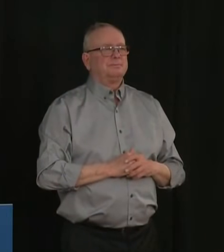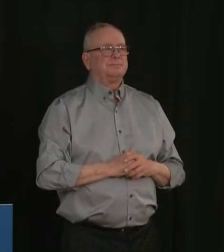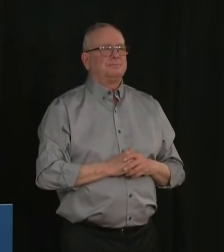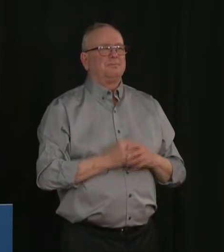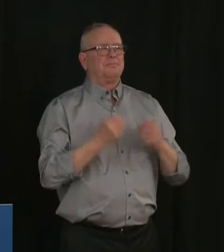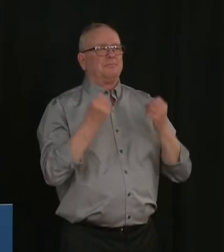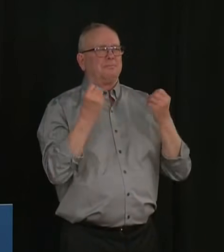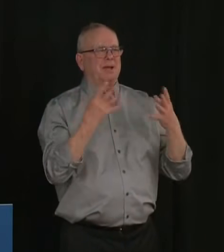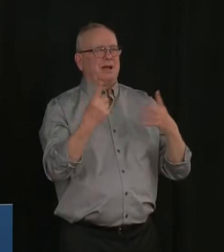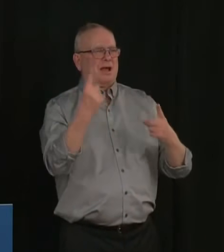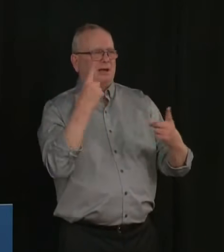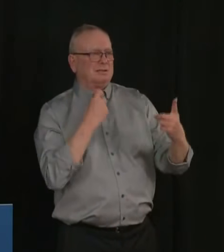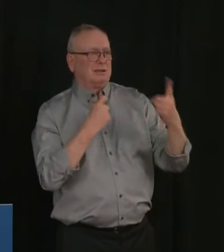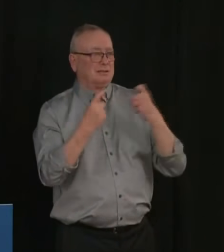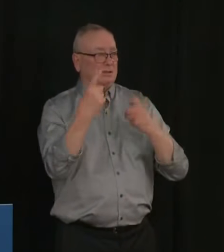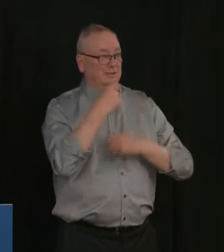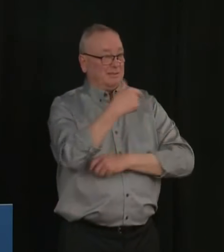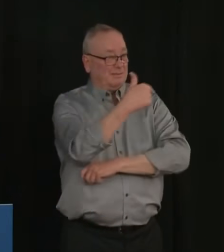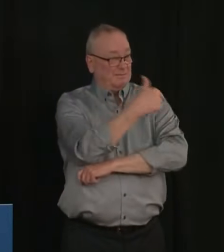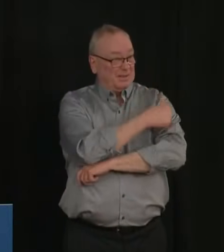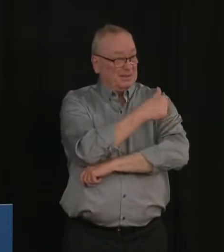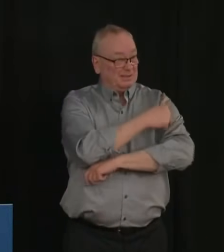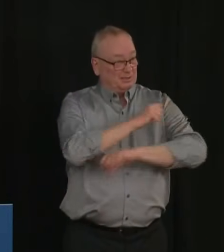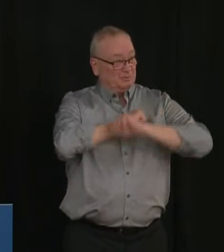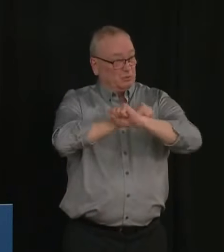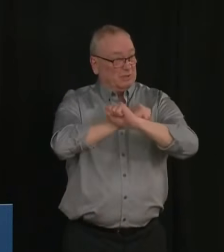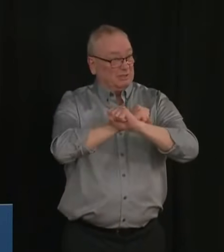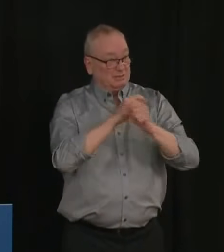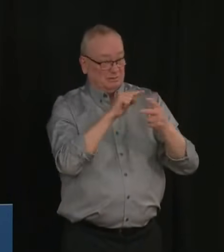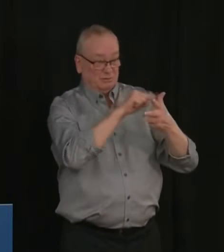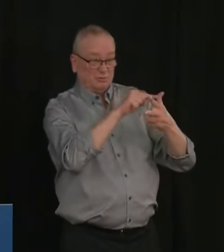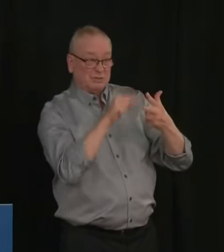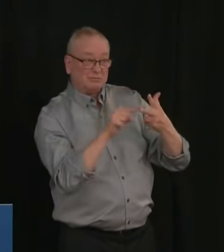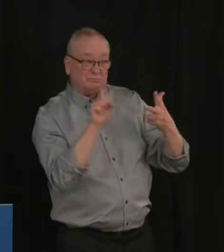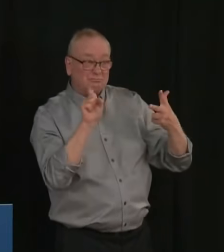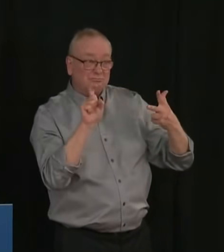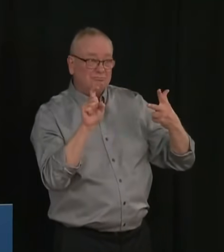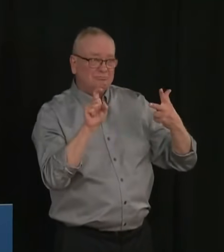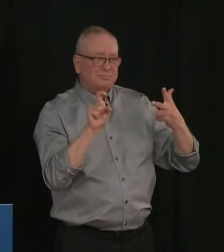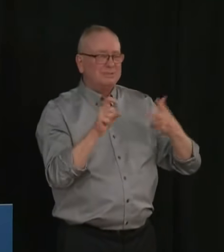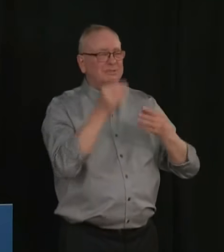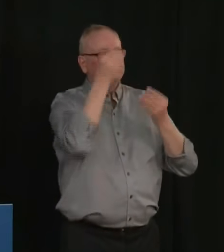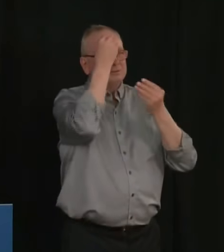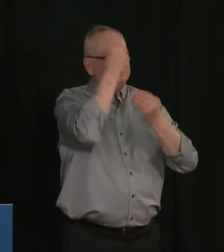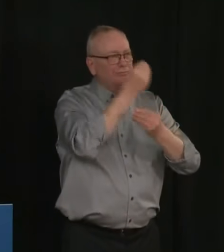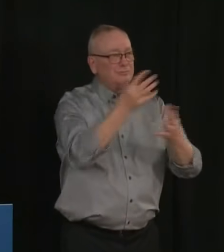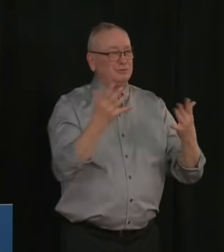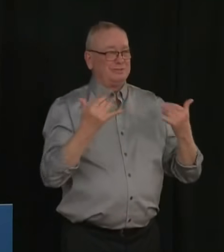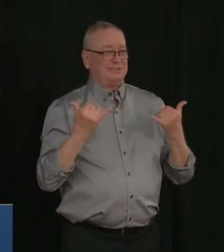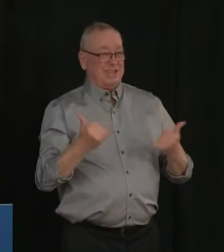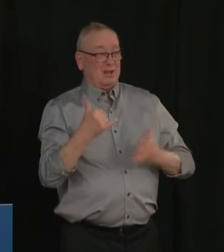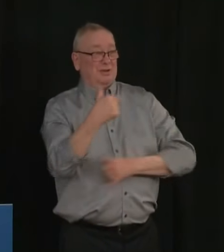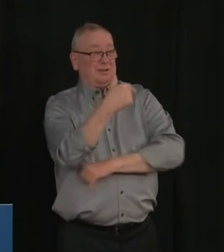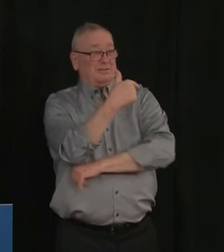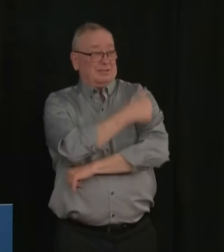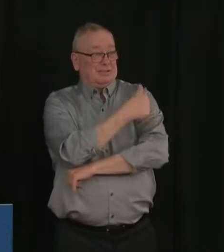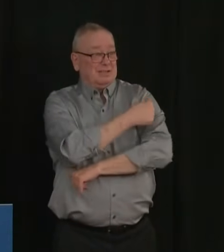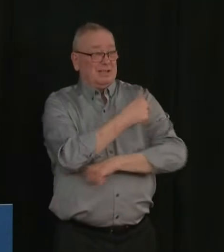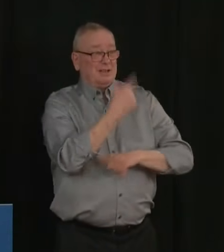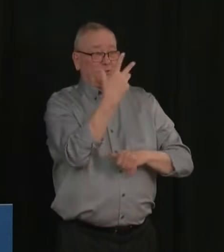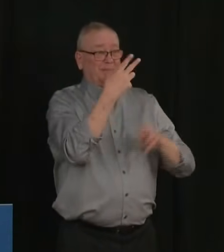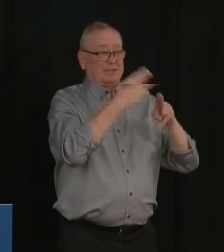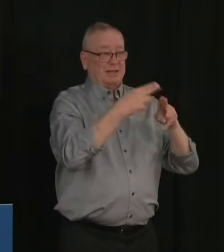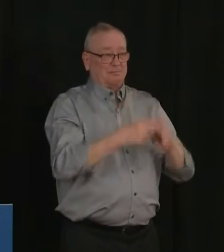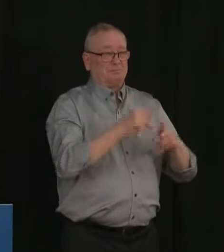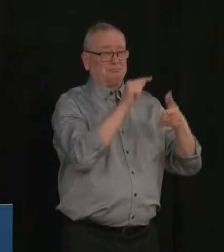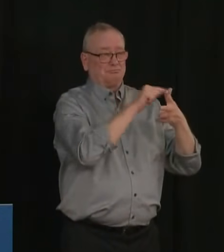protect against these new variants of concern. The good news is that all 3 vaccines we currently have available are effective